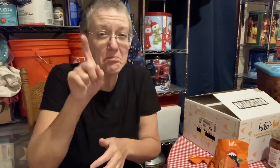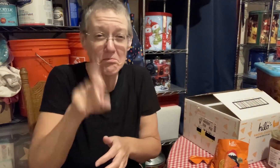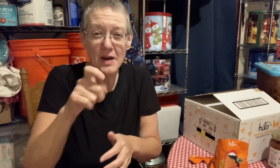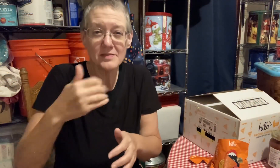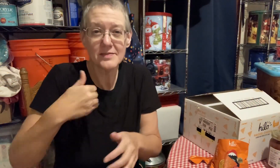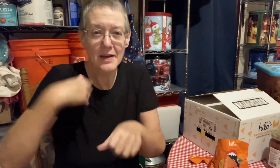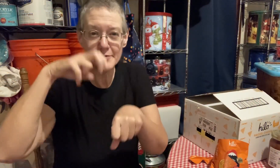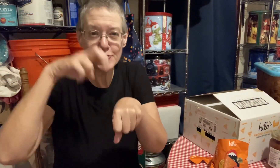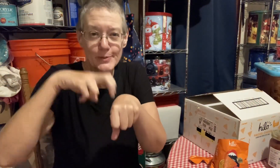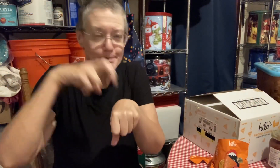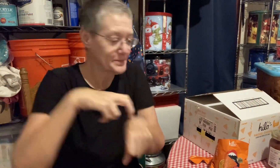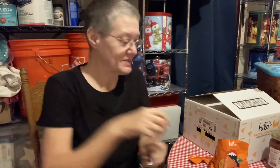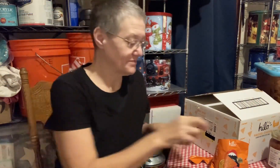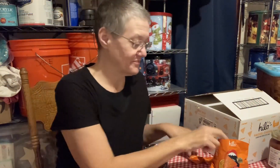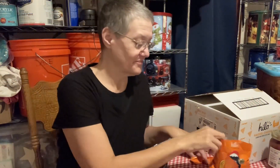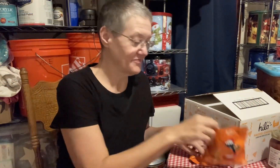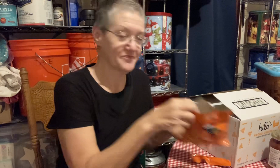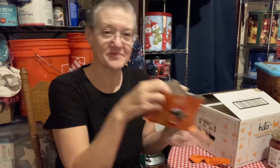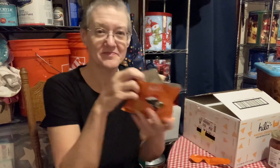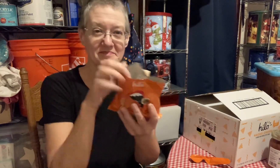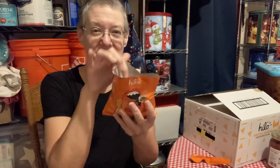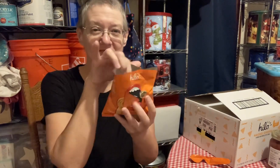Now, picnics have to have chips.